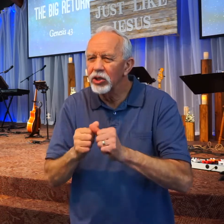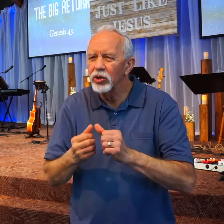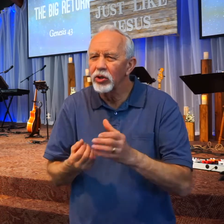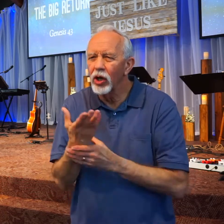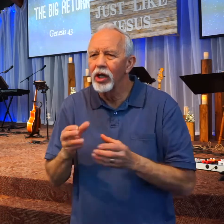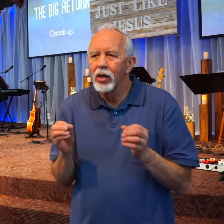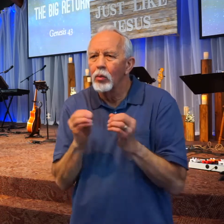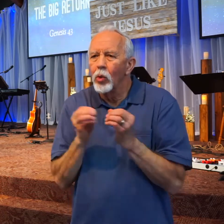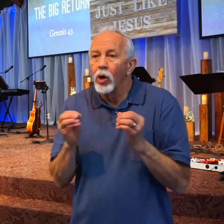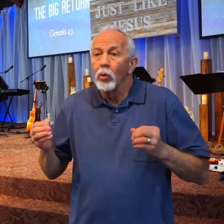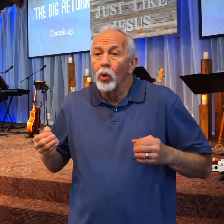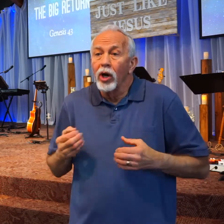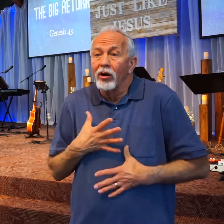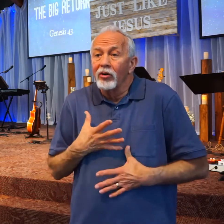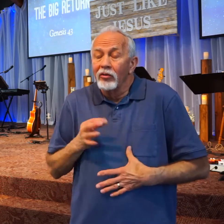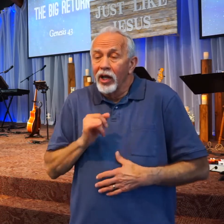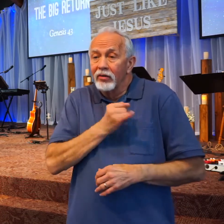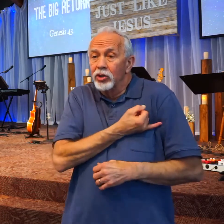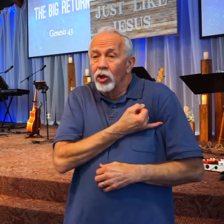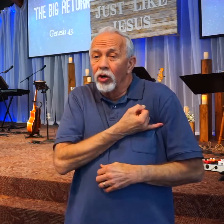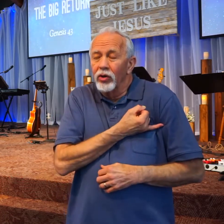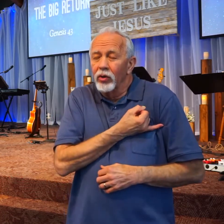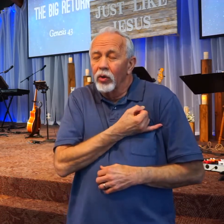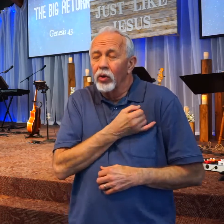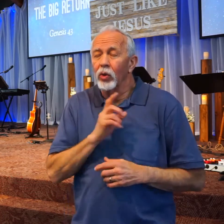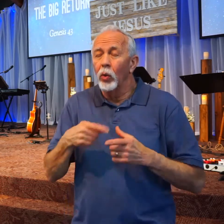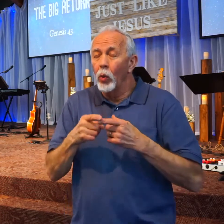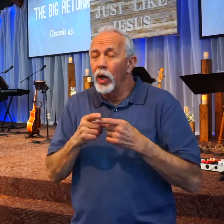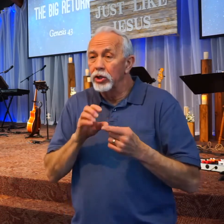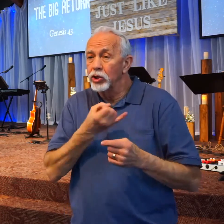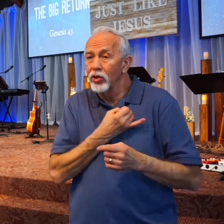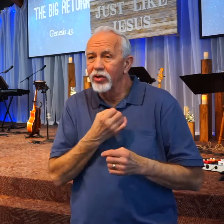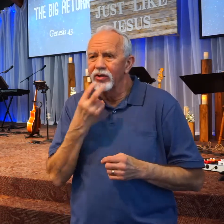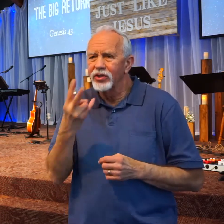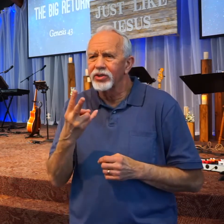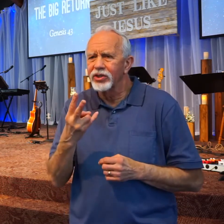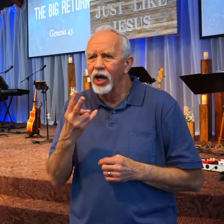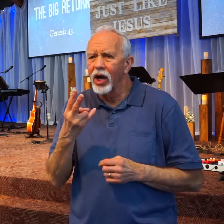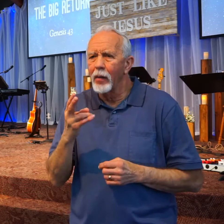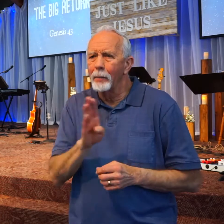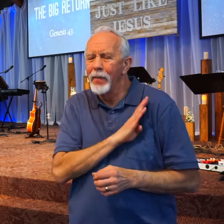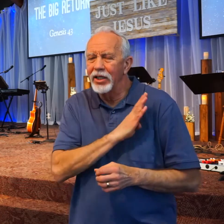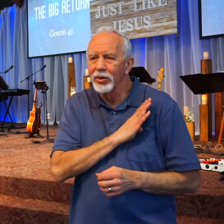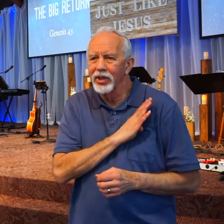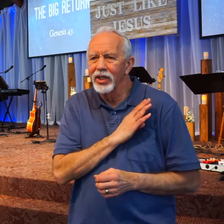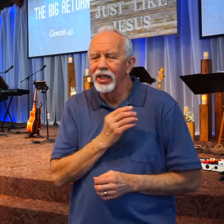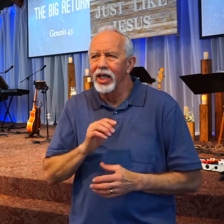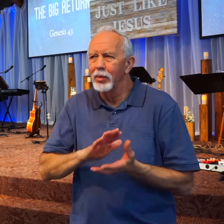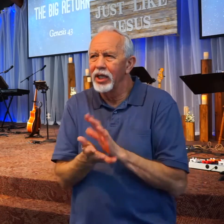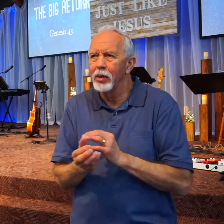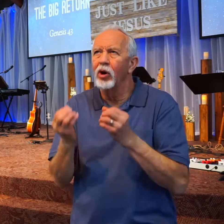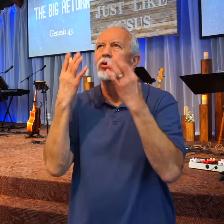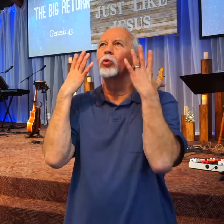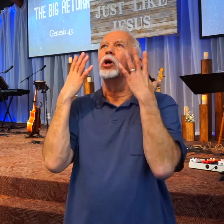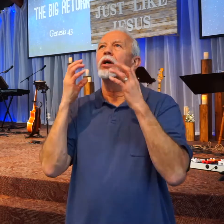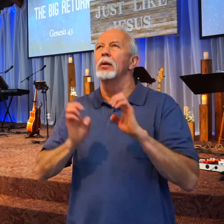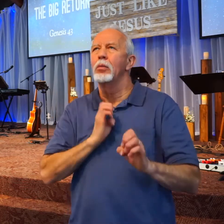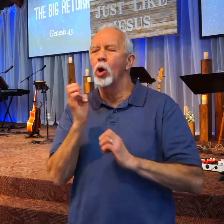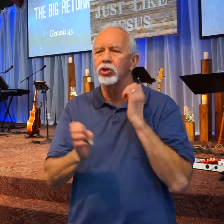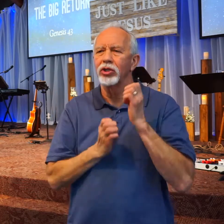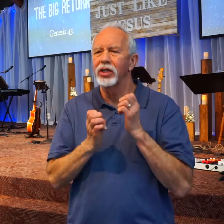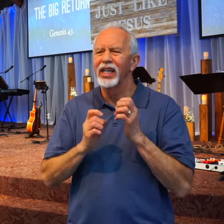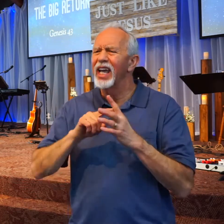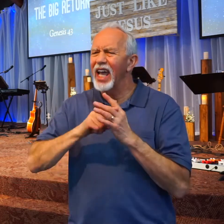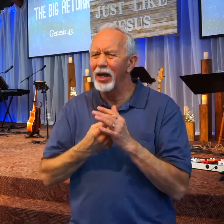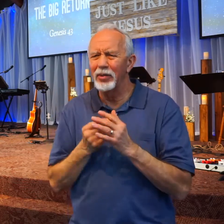afraid of Joseph. When Joseph saw Benjamin, he became overwhelmed again with emotions, and he began to